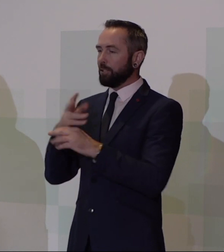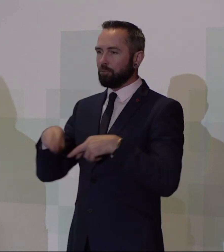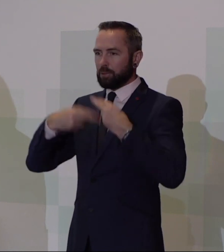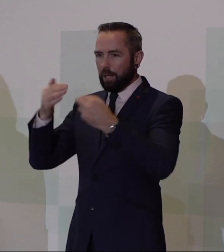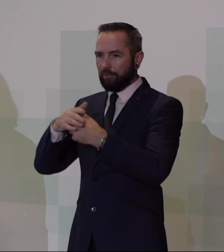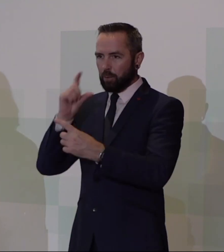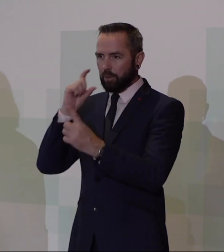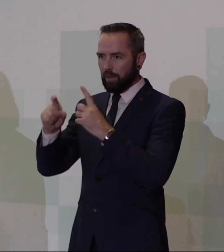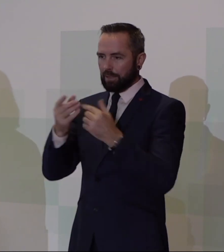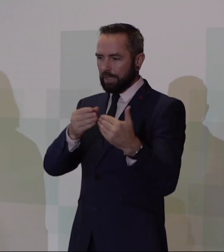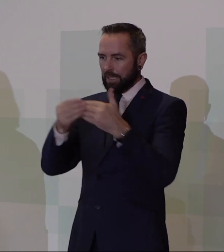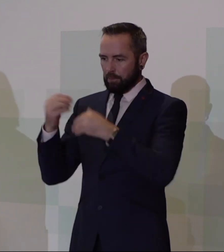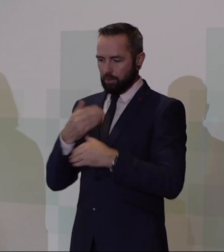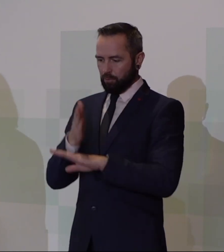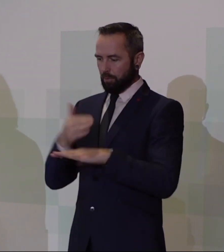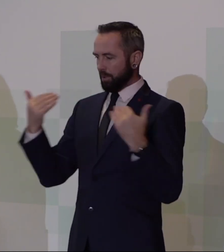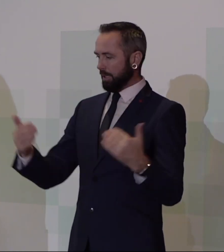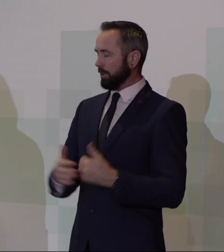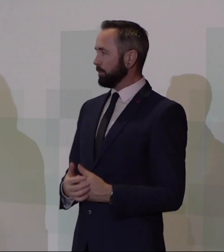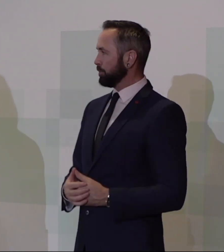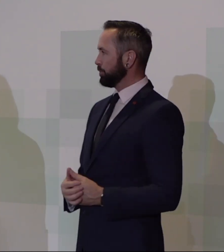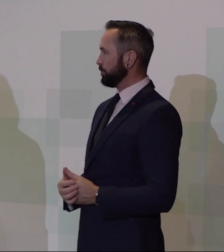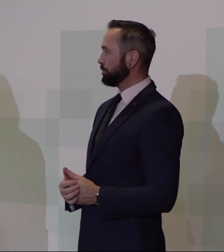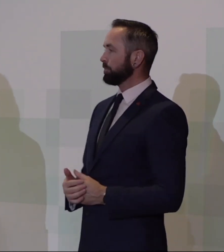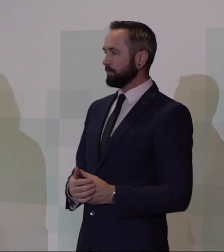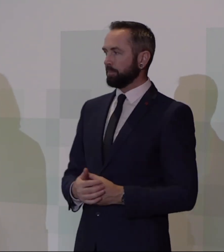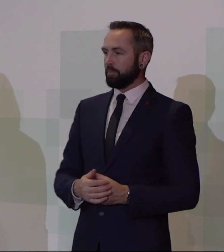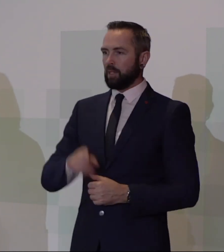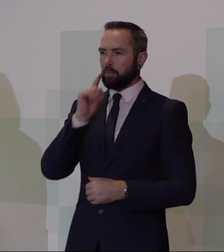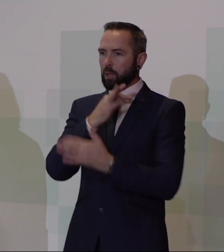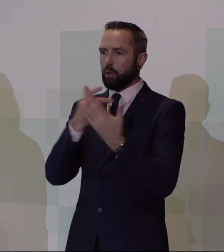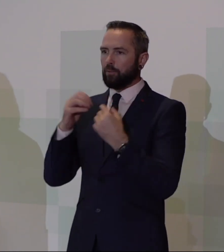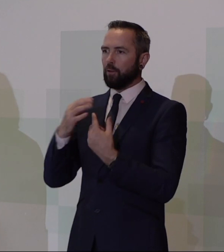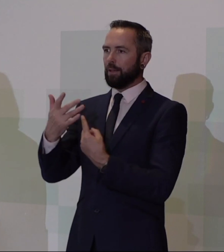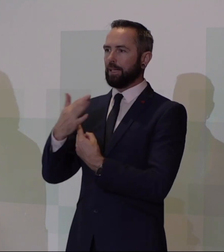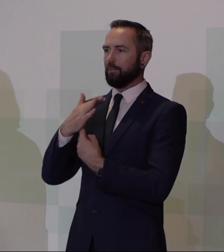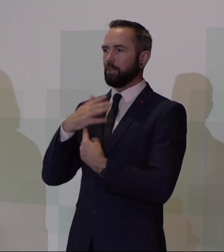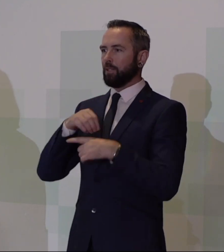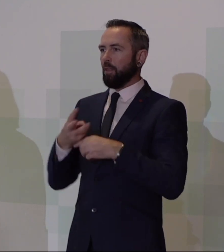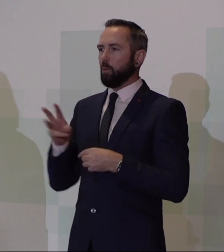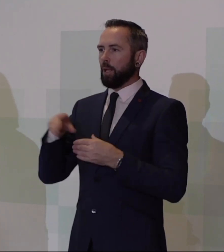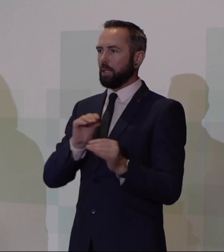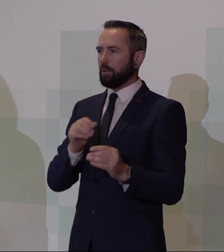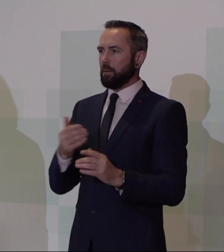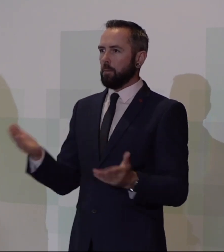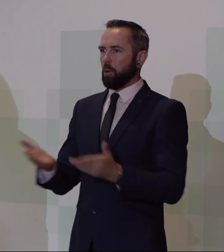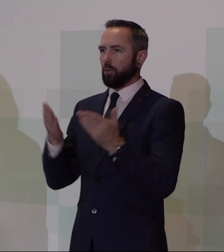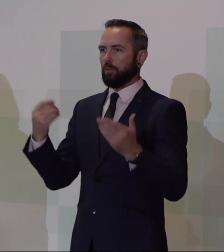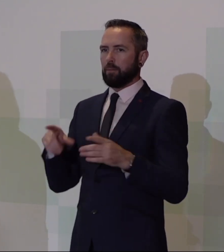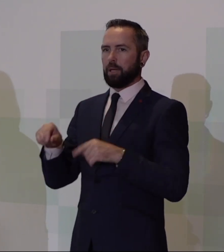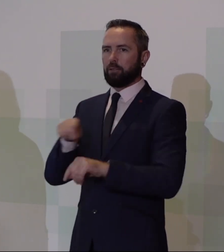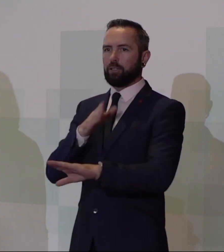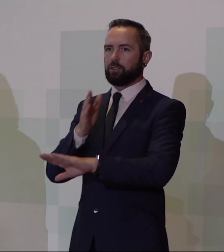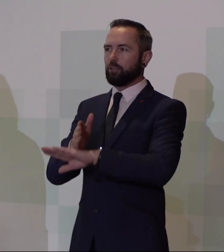profession definitely led me to where I am today. However, there are many other influencers along the way that motivated my career choice.